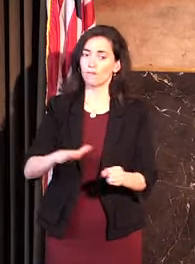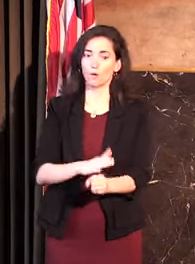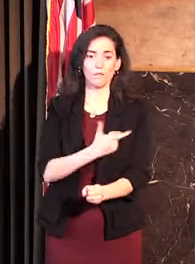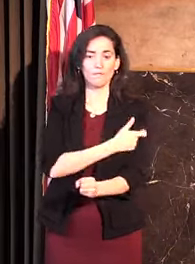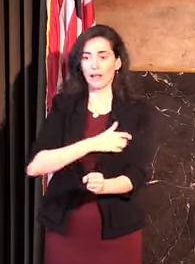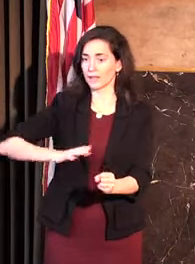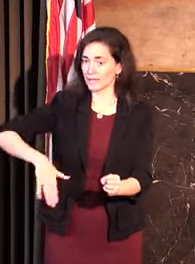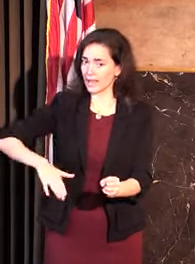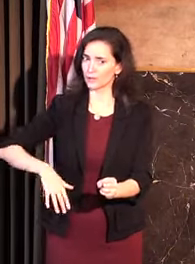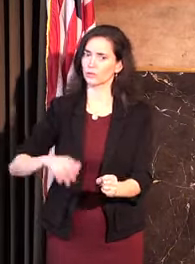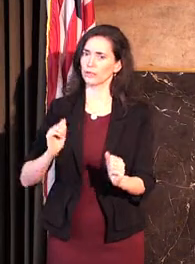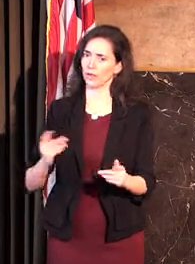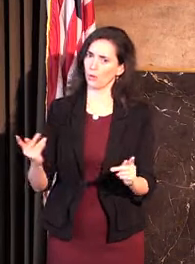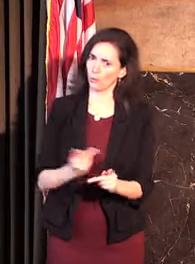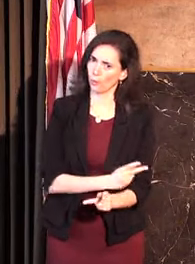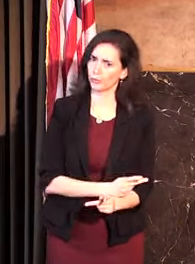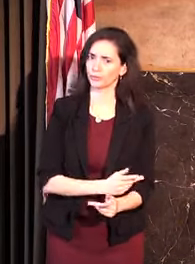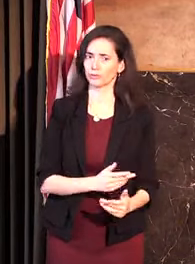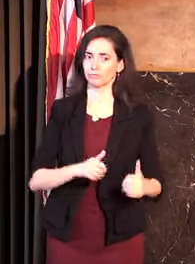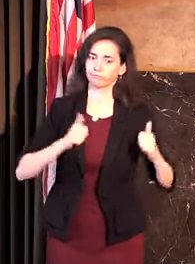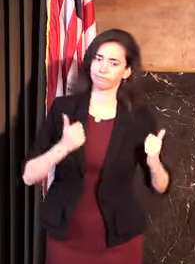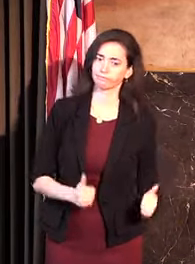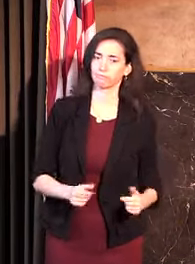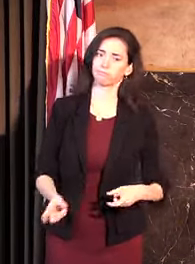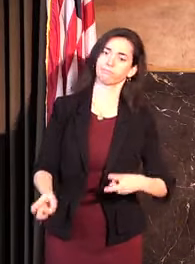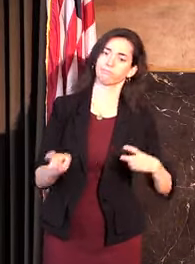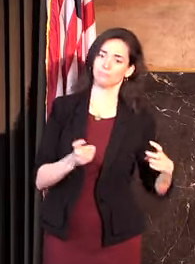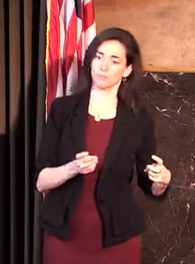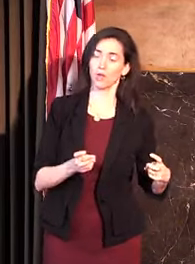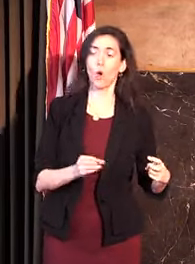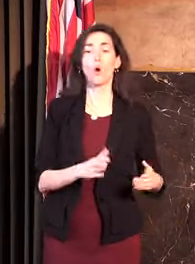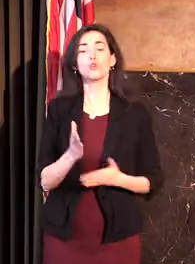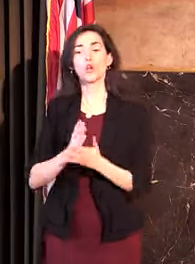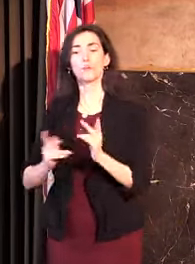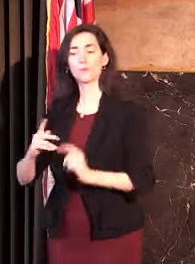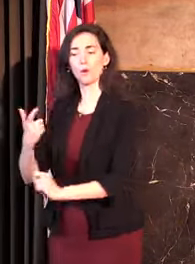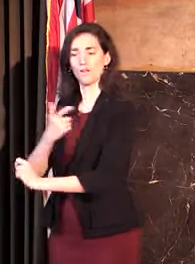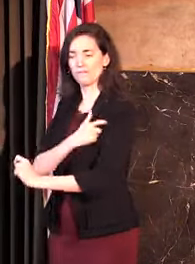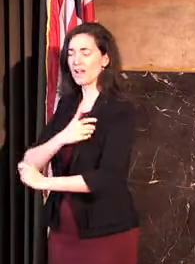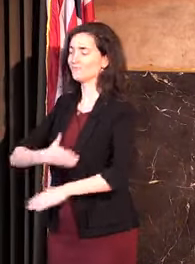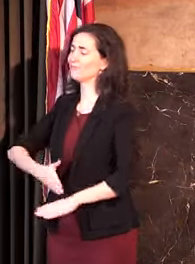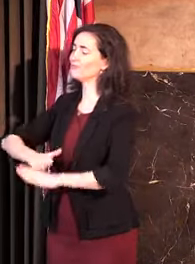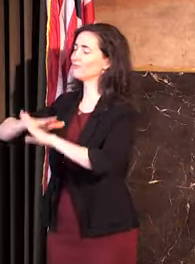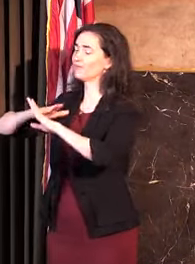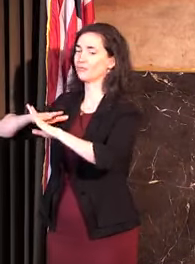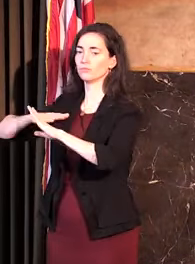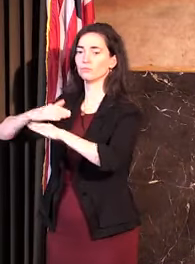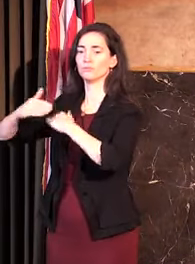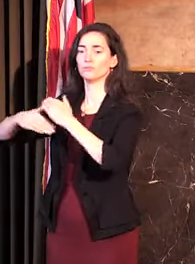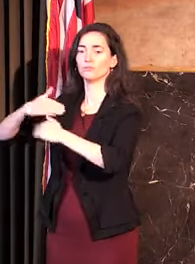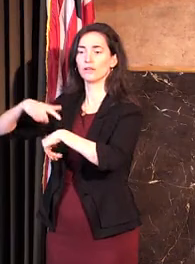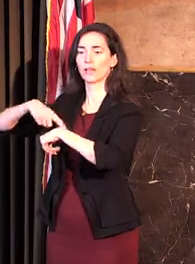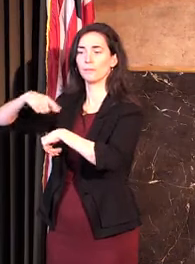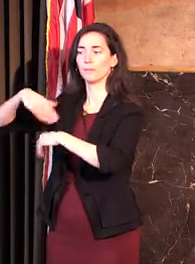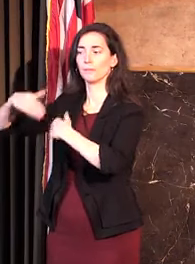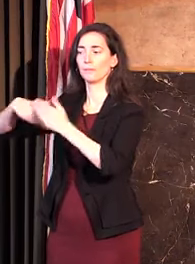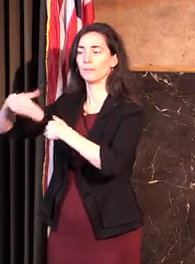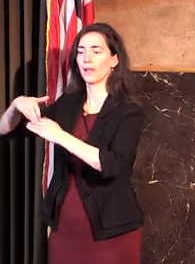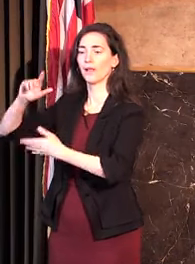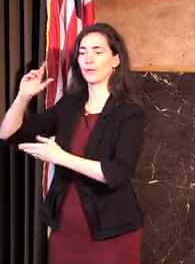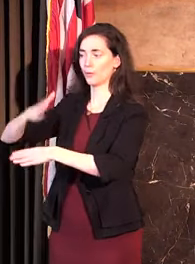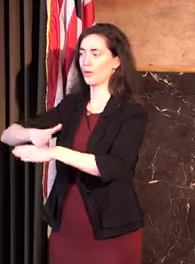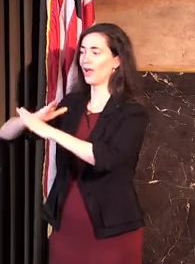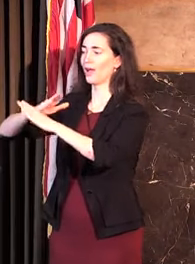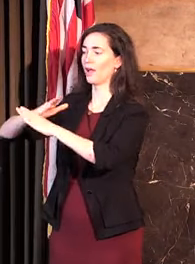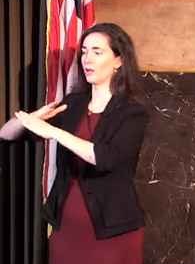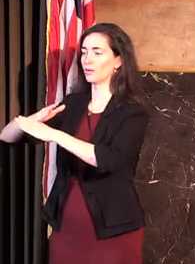or those whose immunity from the vaccination has waned because of the lapse of time, or